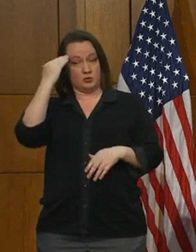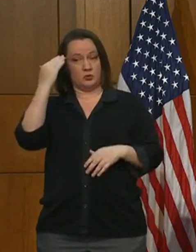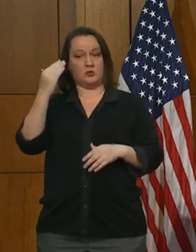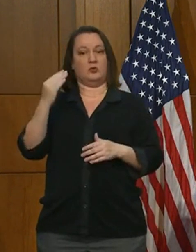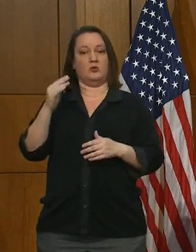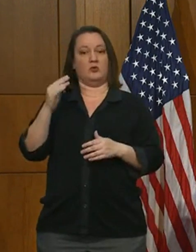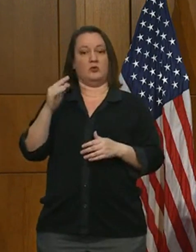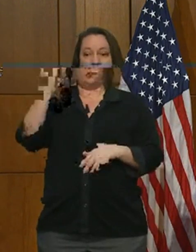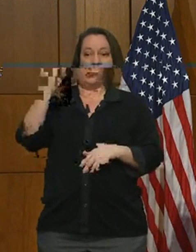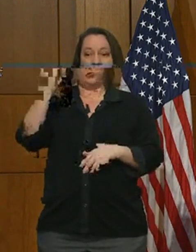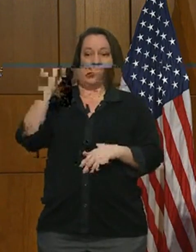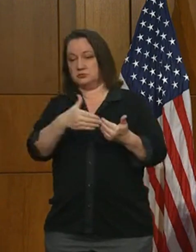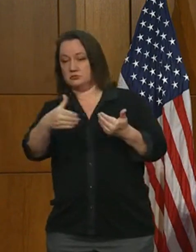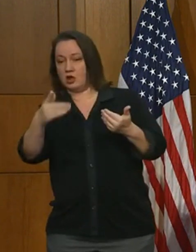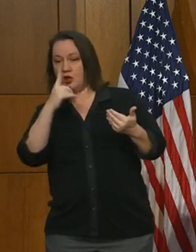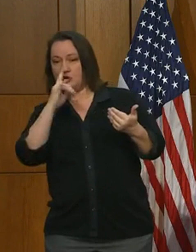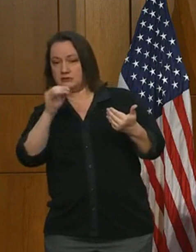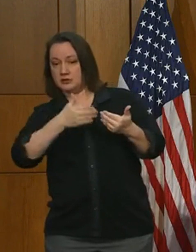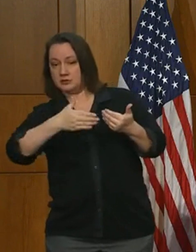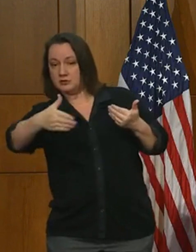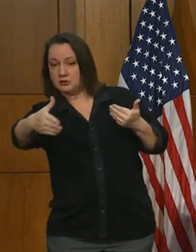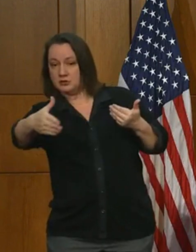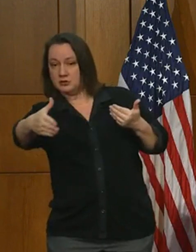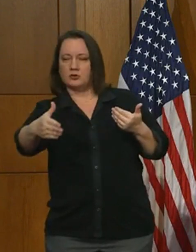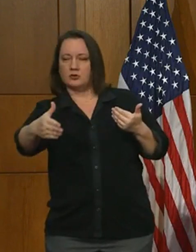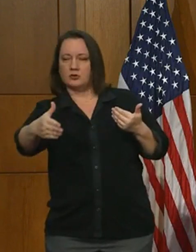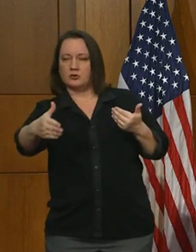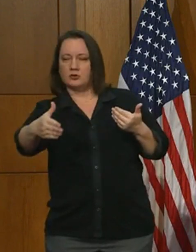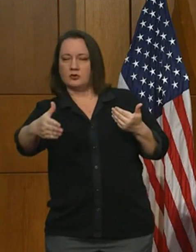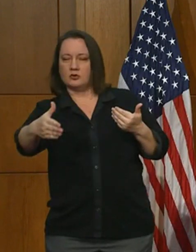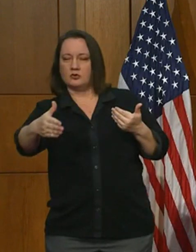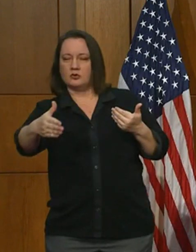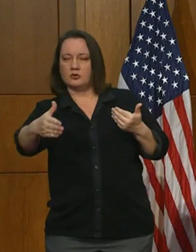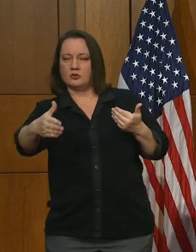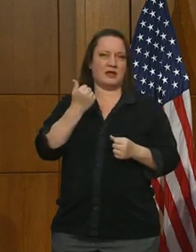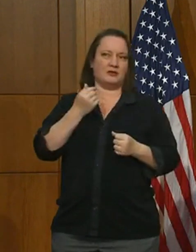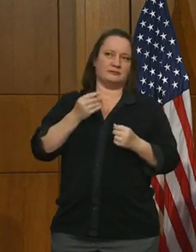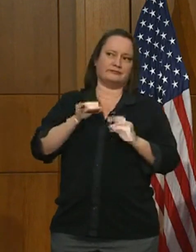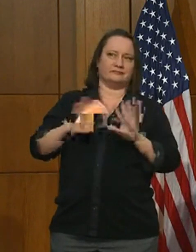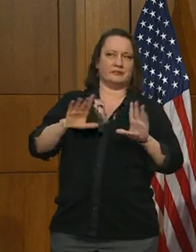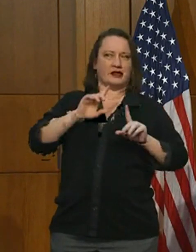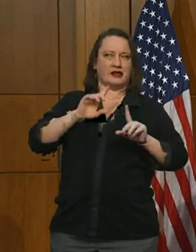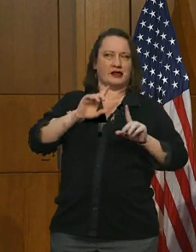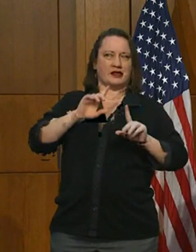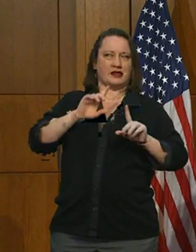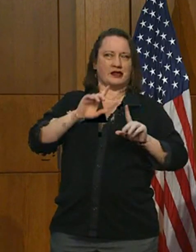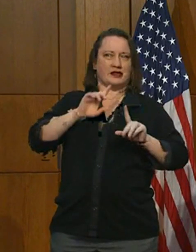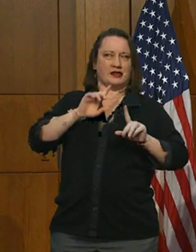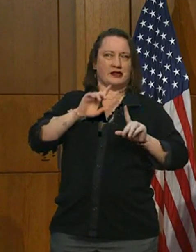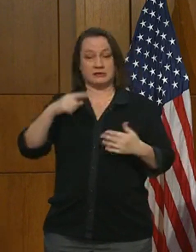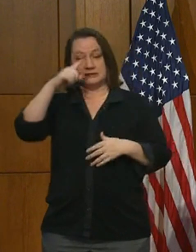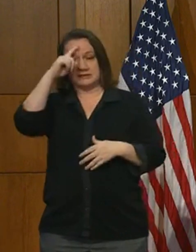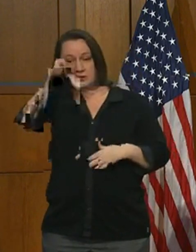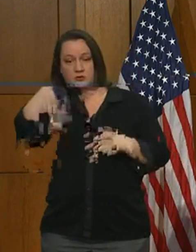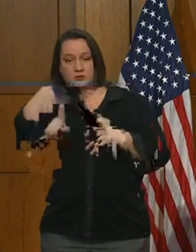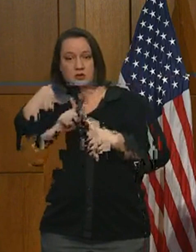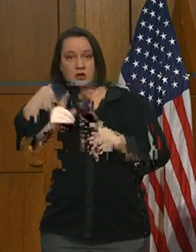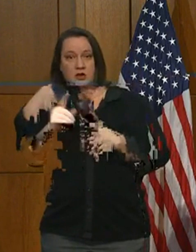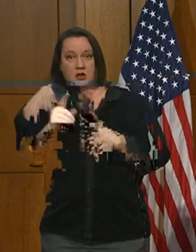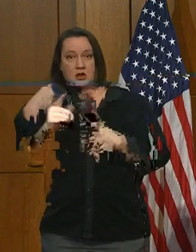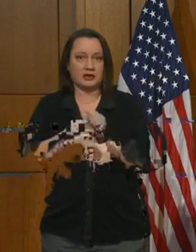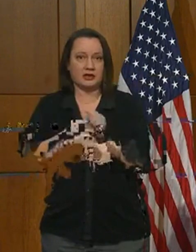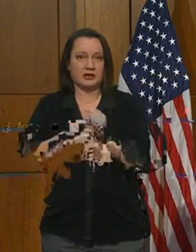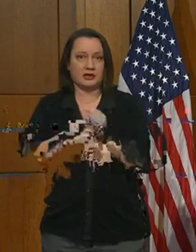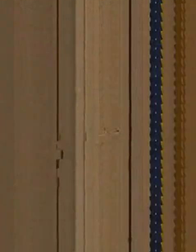going to act, what the prevalence is out there, whether it's going to go away this summer, come back this fall. I mean, there's just so many unanswered questions. So